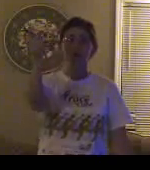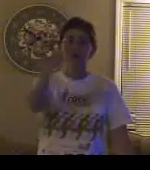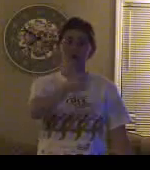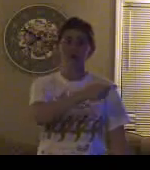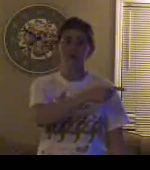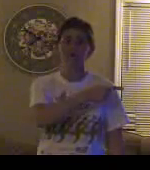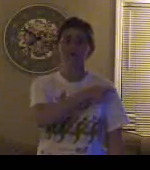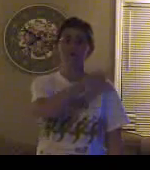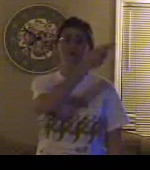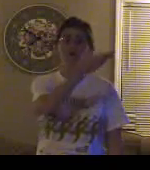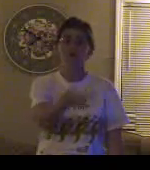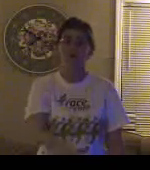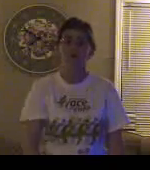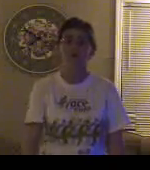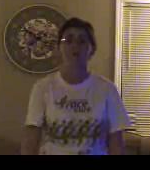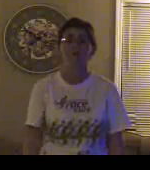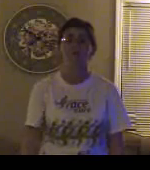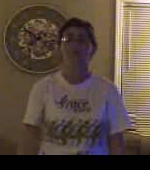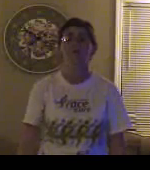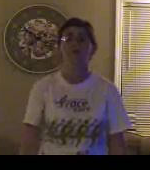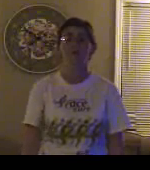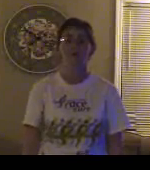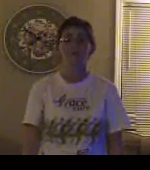love that we've been shown.